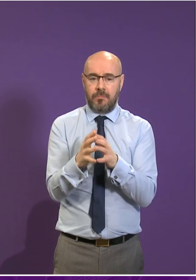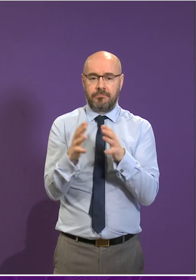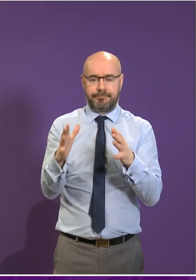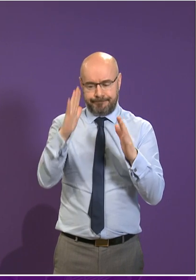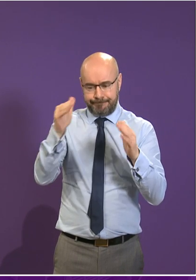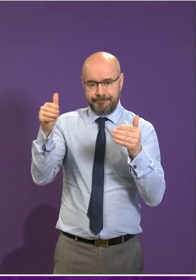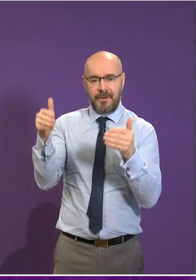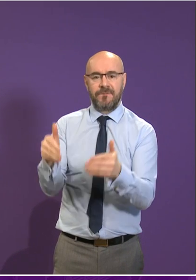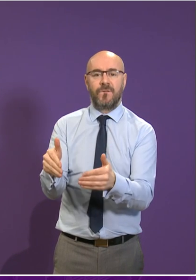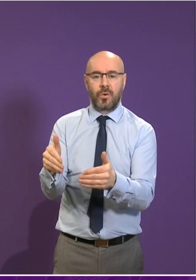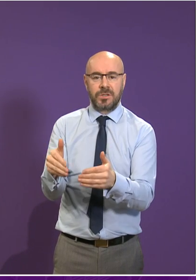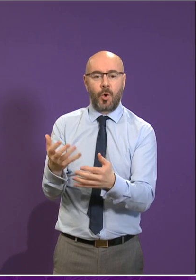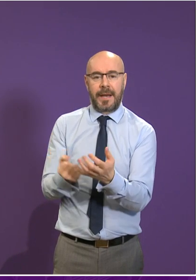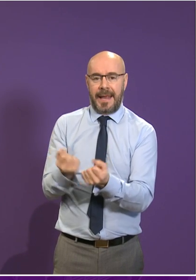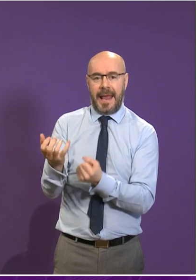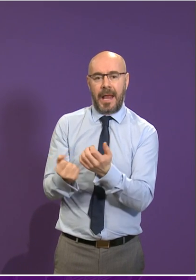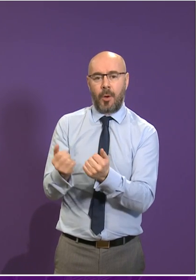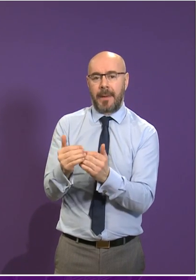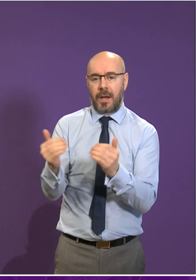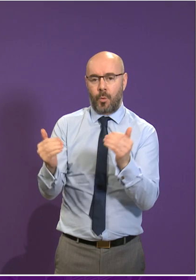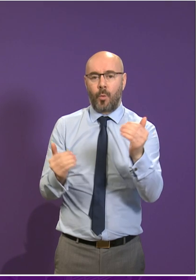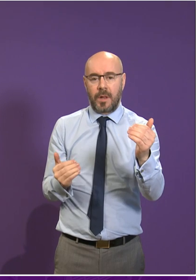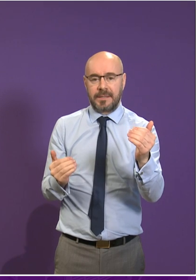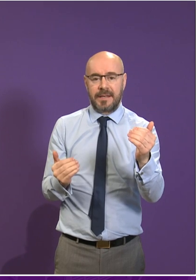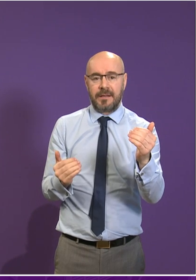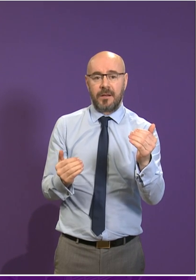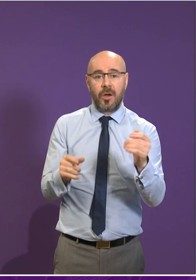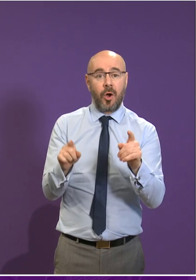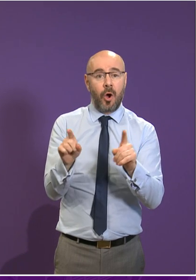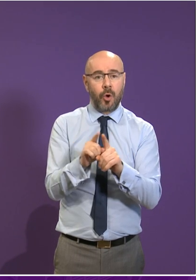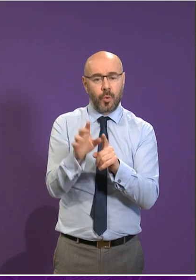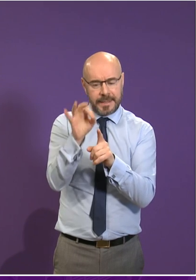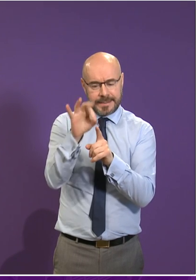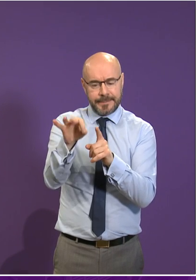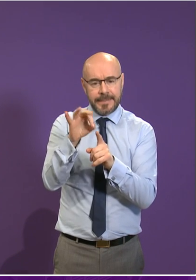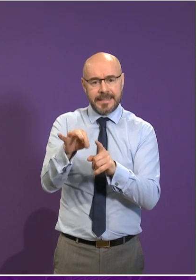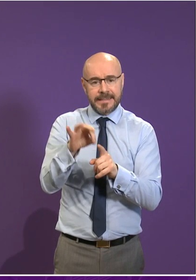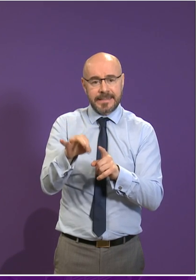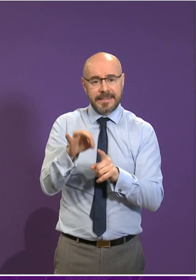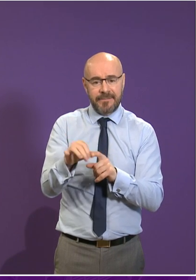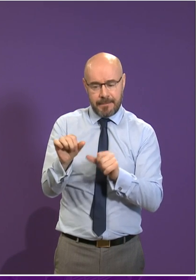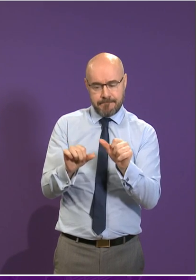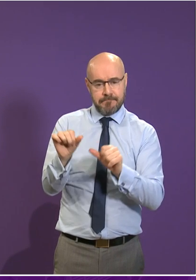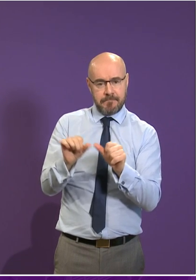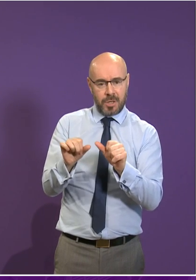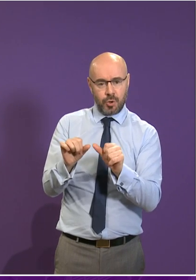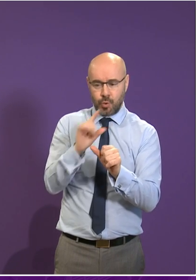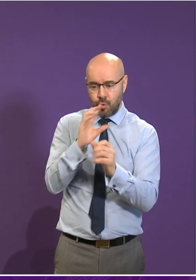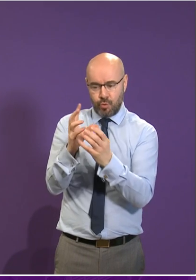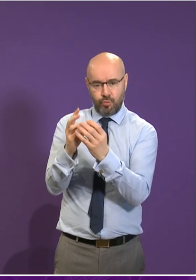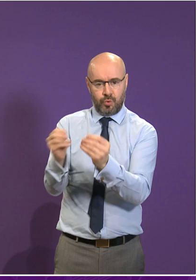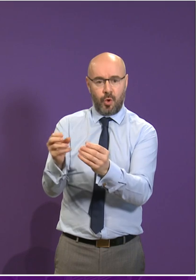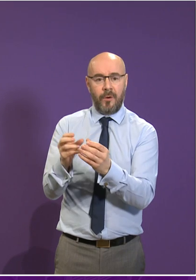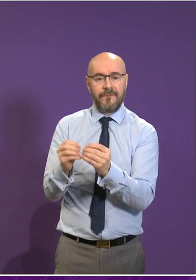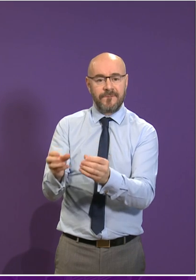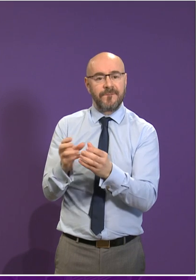focus on income inequality and some very specific measures in and around tackling